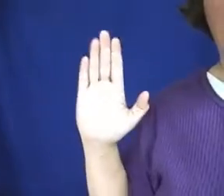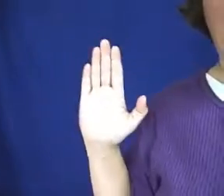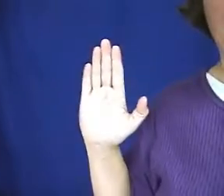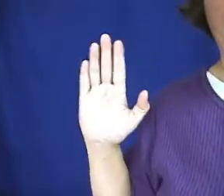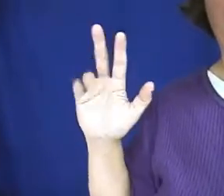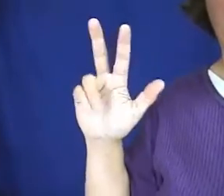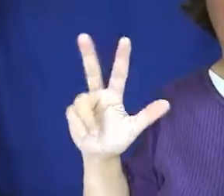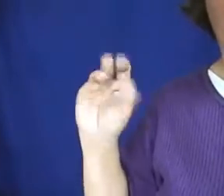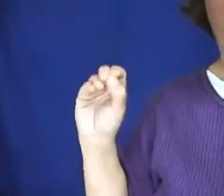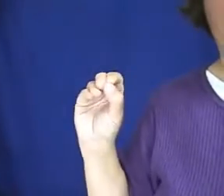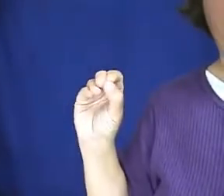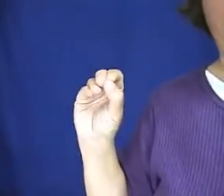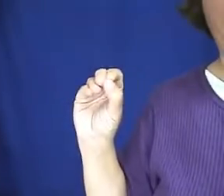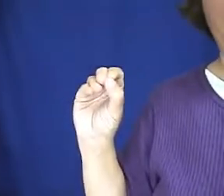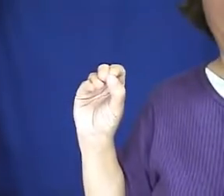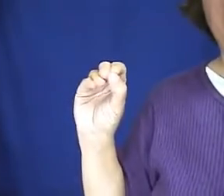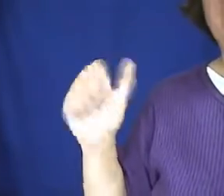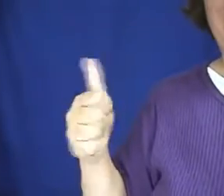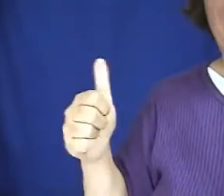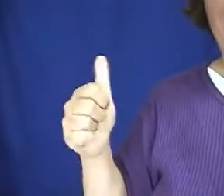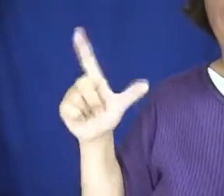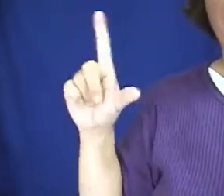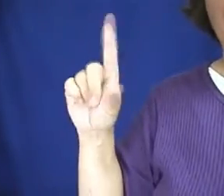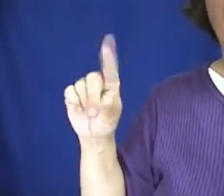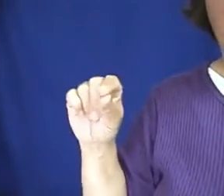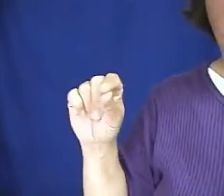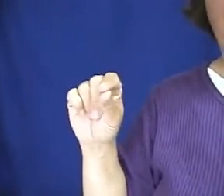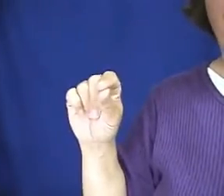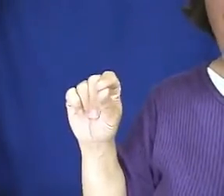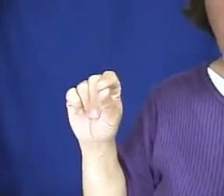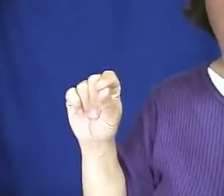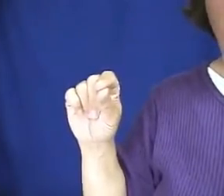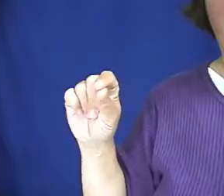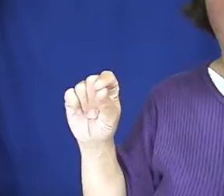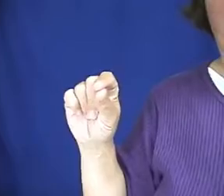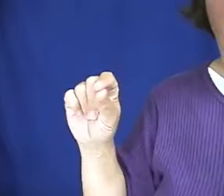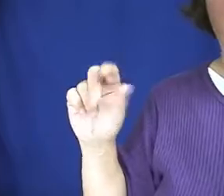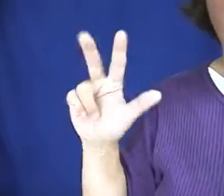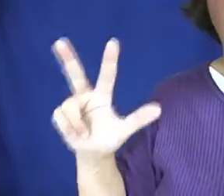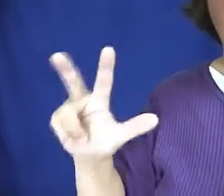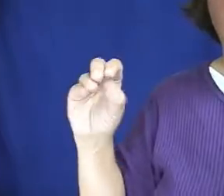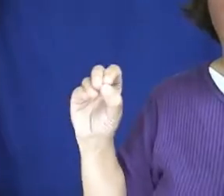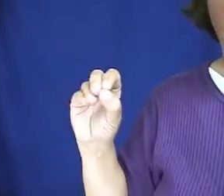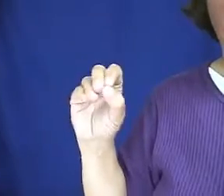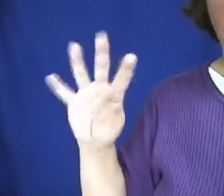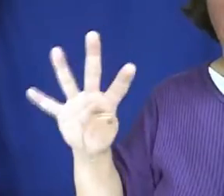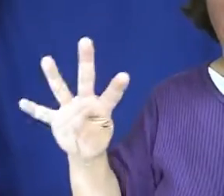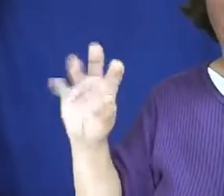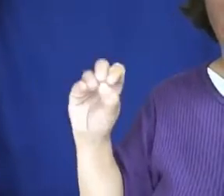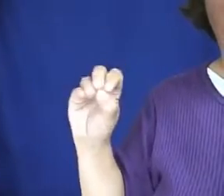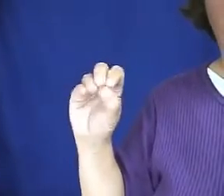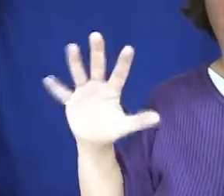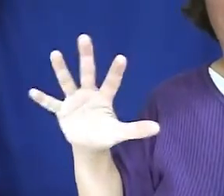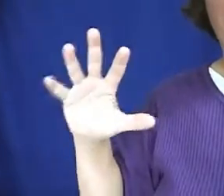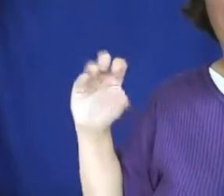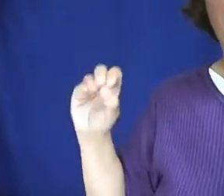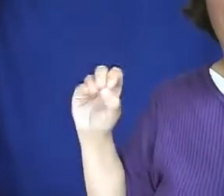back slightly. 30. 10 and 20 do not follow that pattern, but 30, 40,